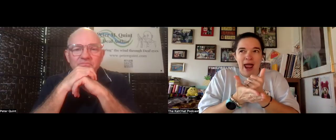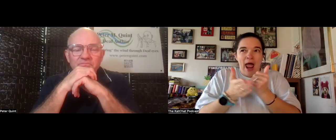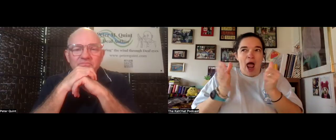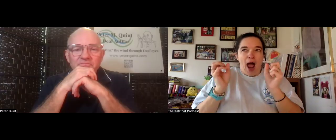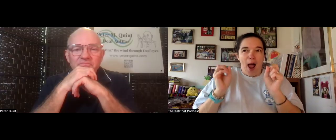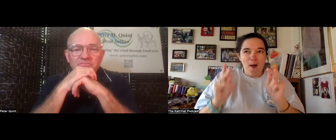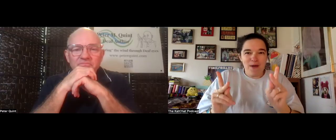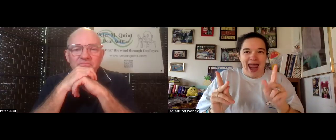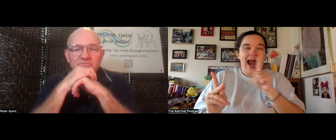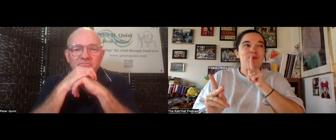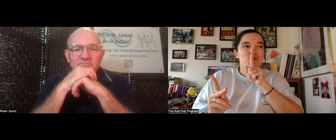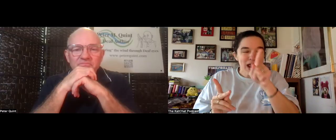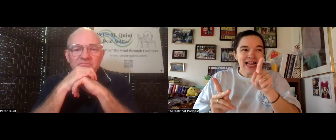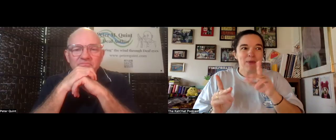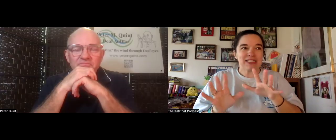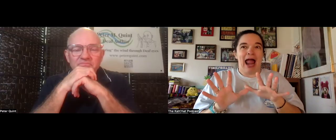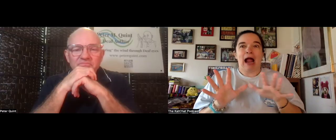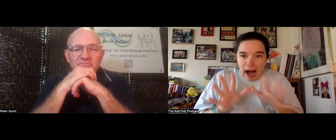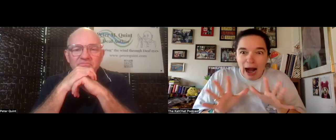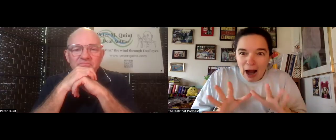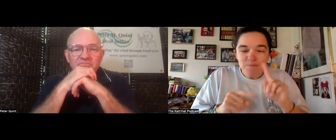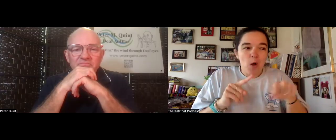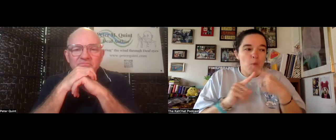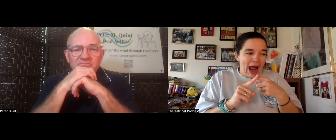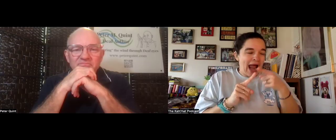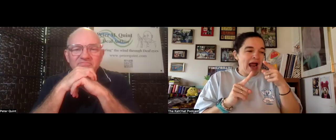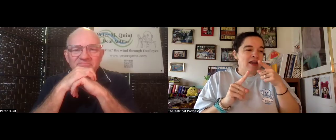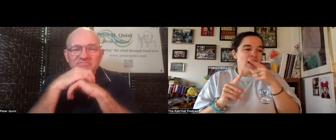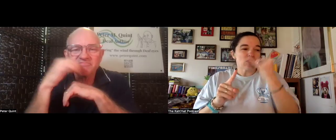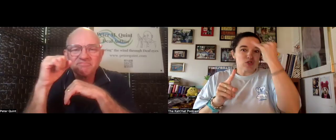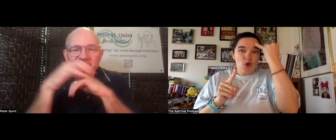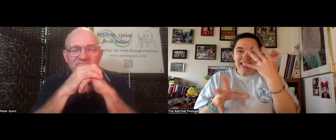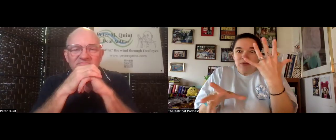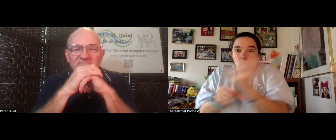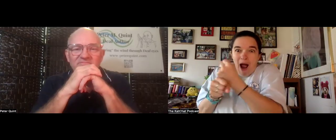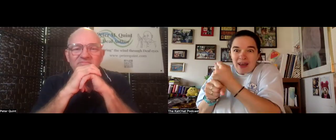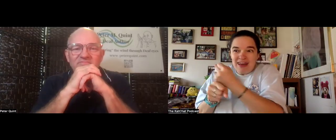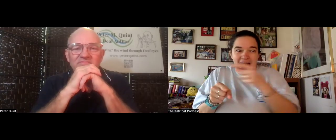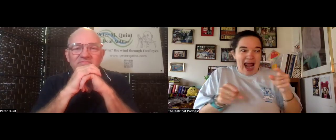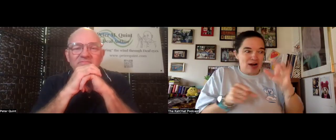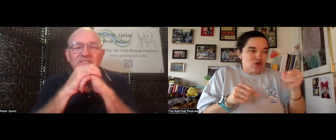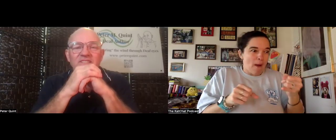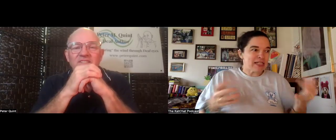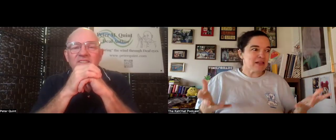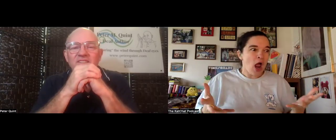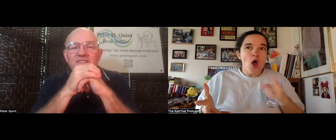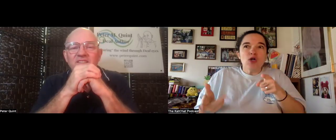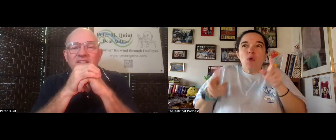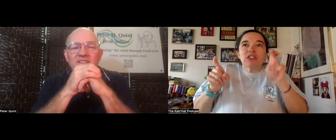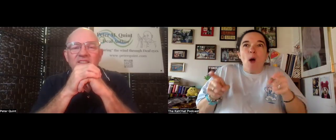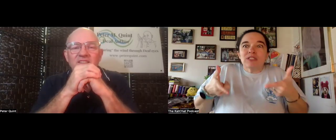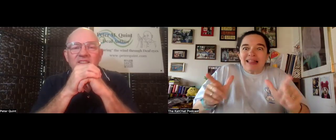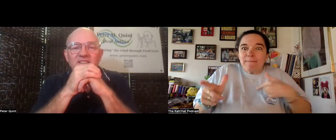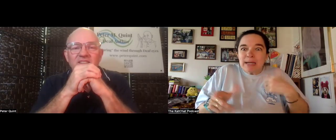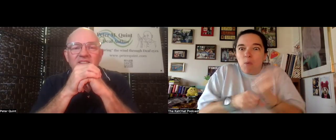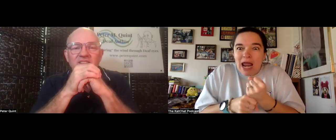help. Okay, I really was like, when Julian won, and Jeremy like, you